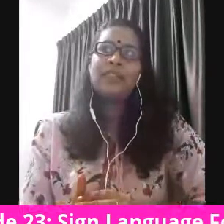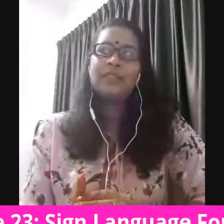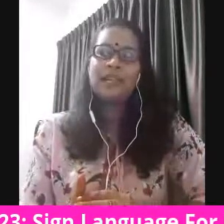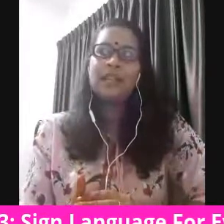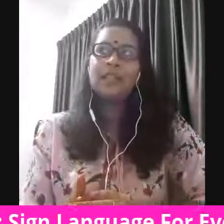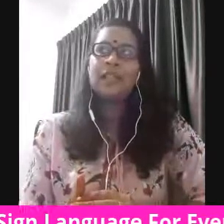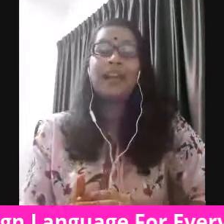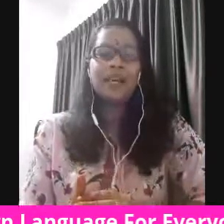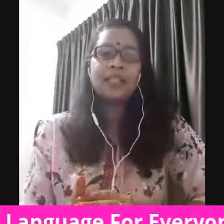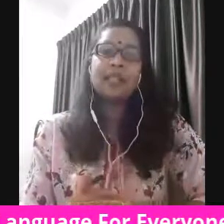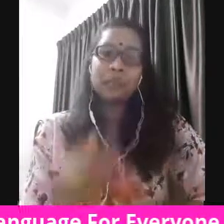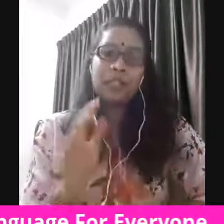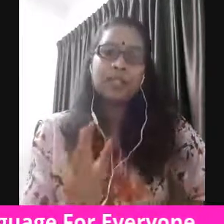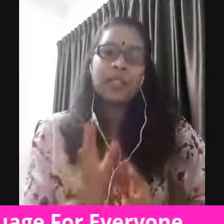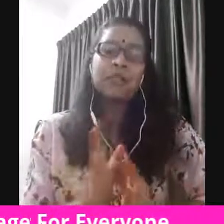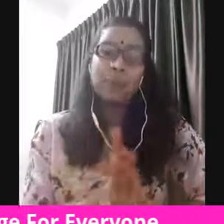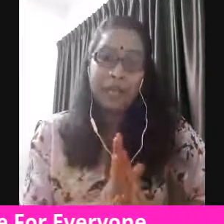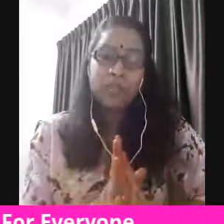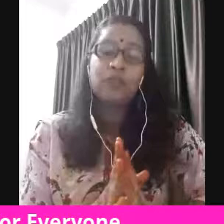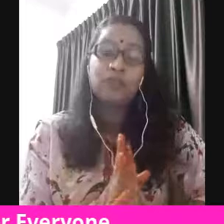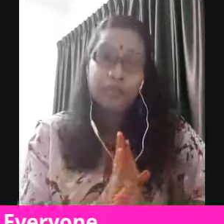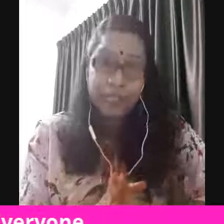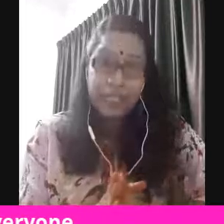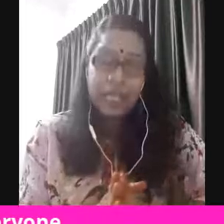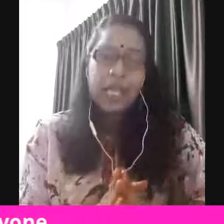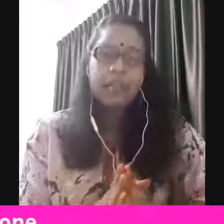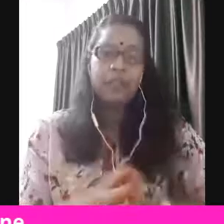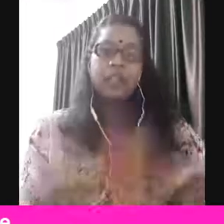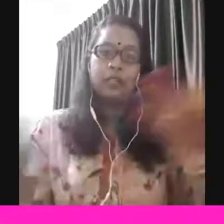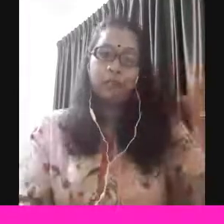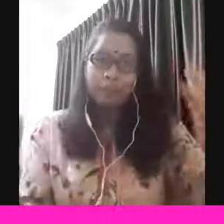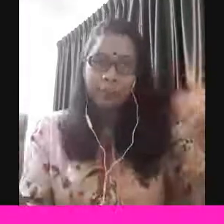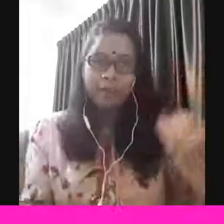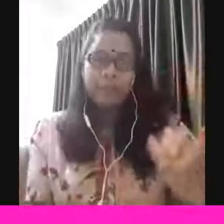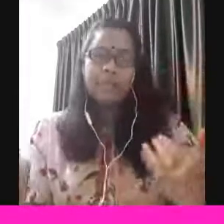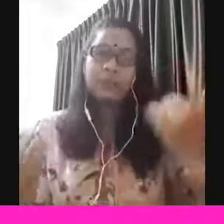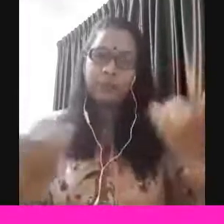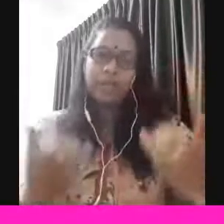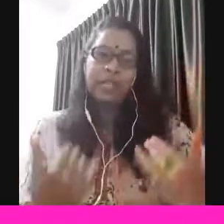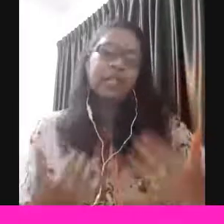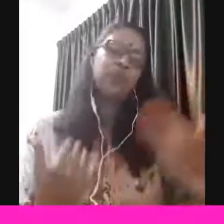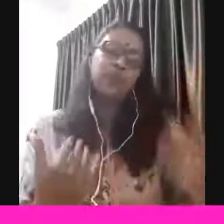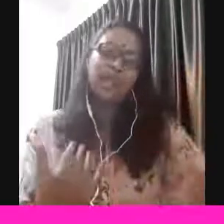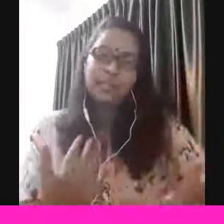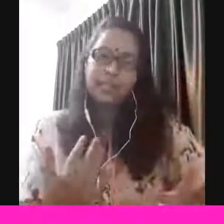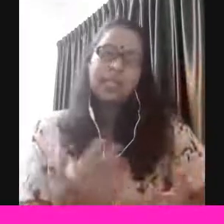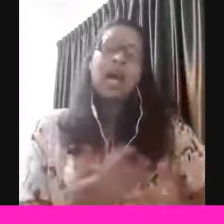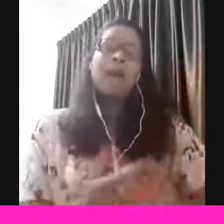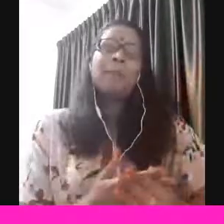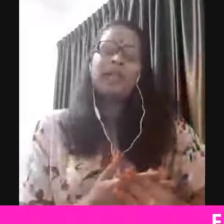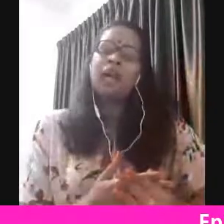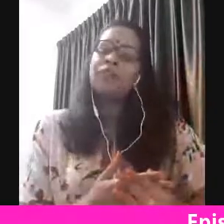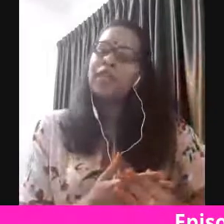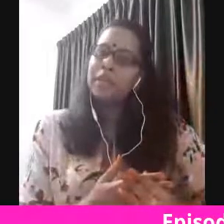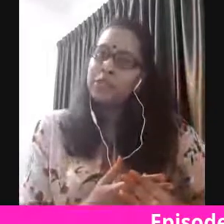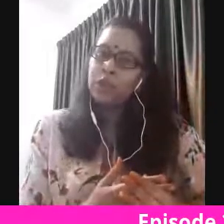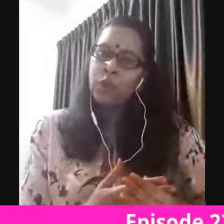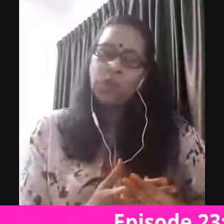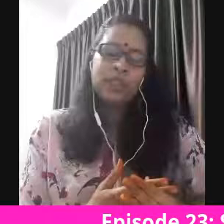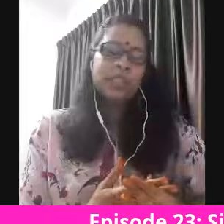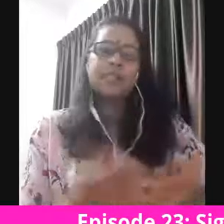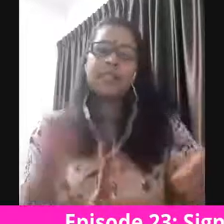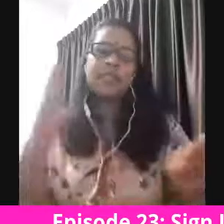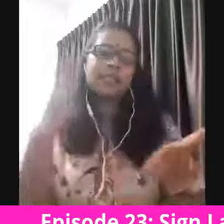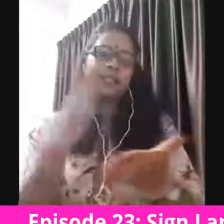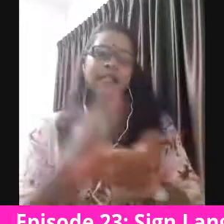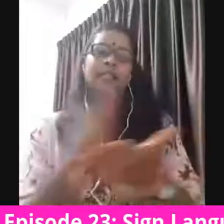Actually, we started a class, special class for parents for free. We invite parents every Friday. We do classes, but after